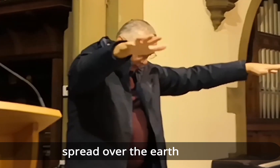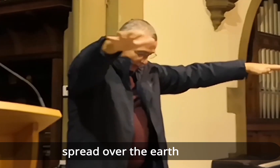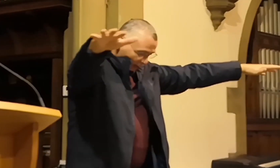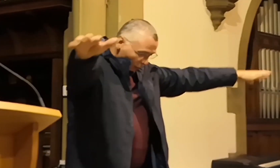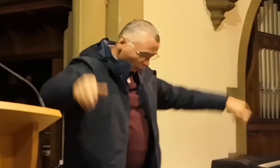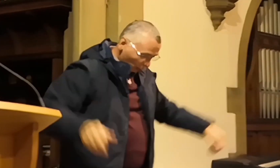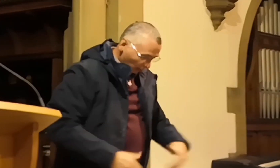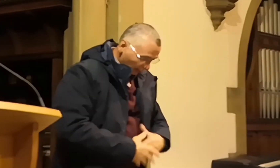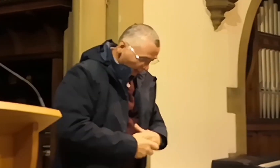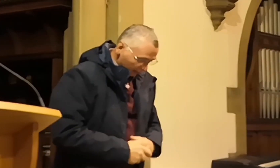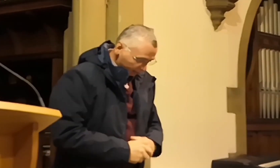earth.